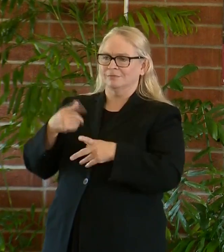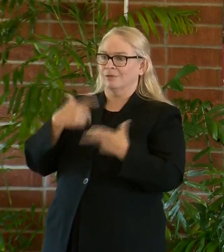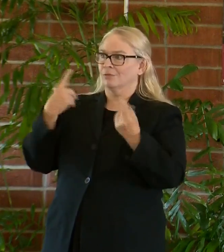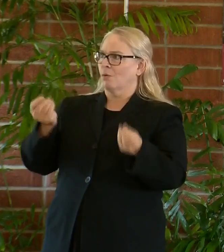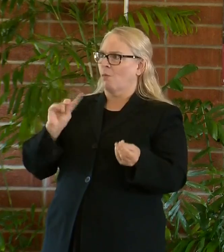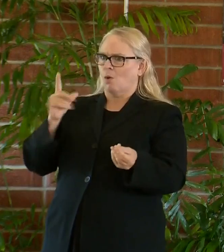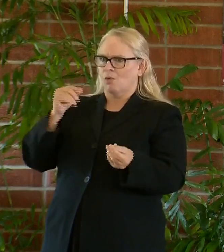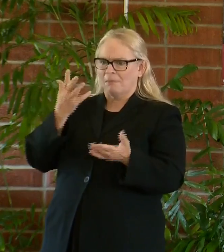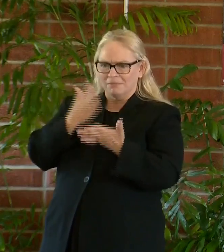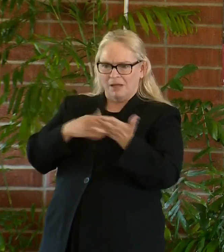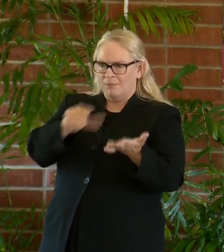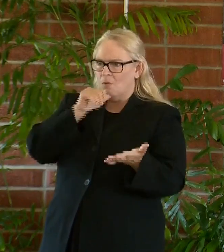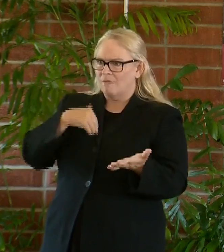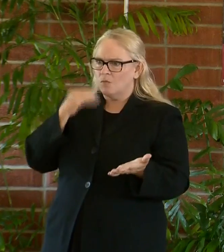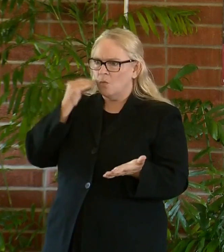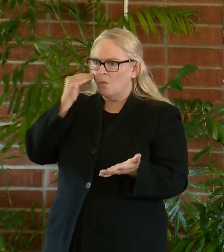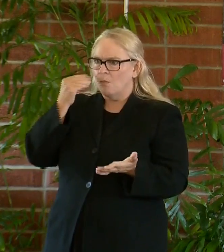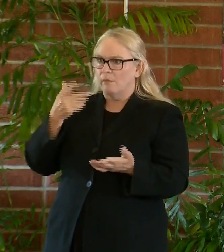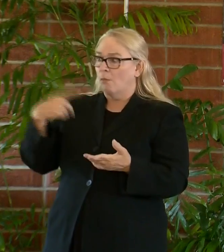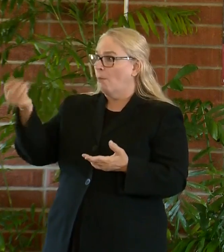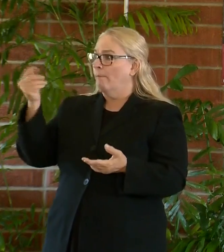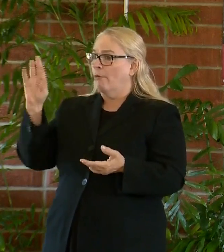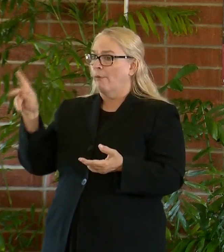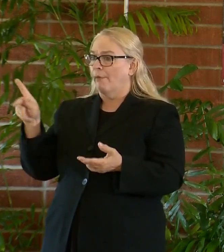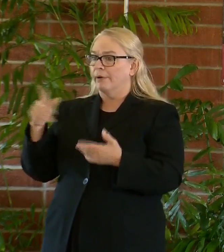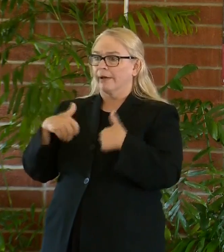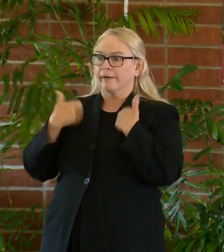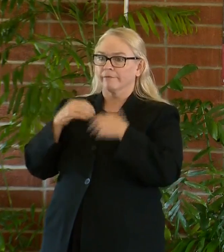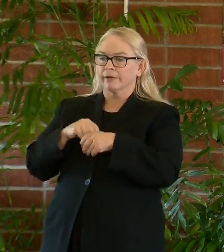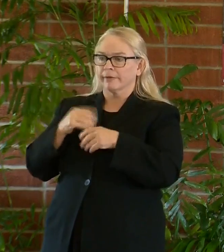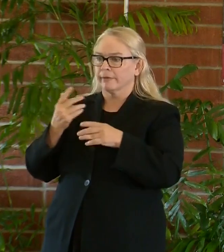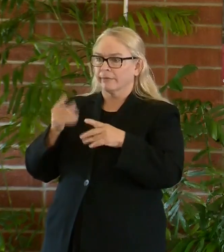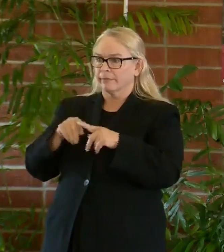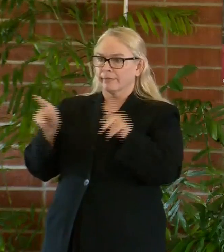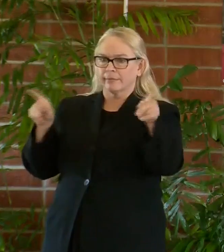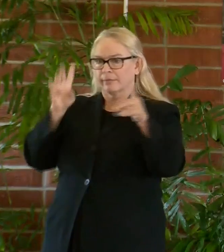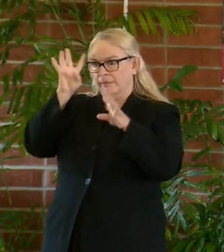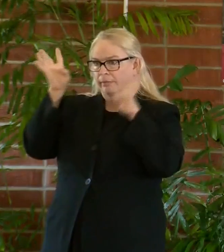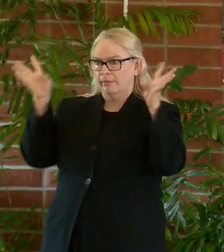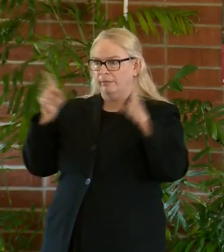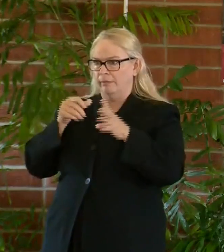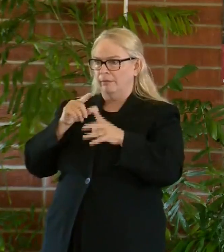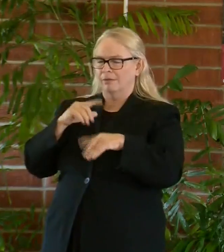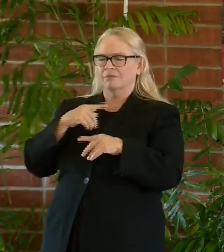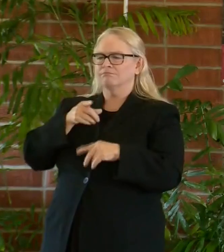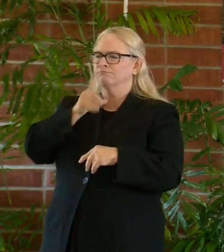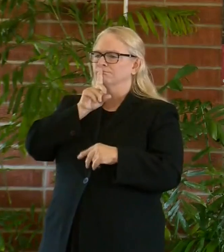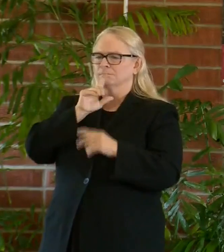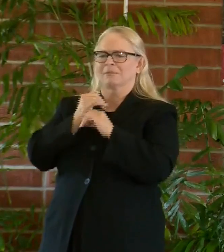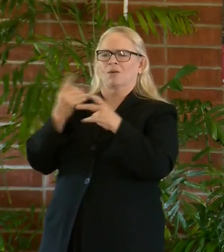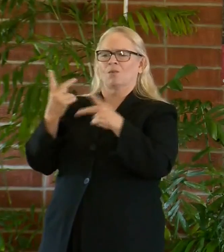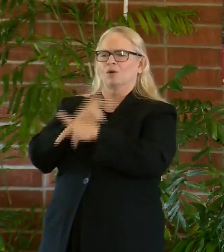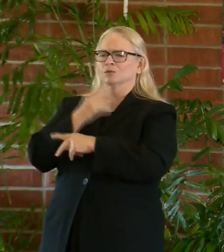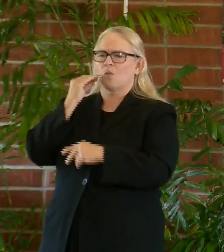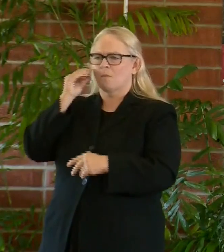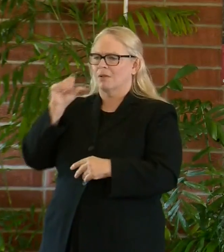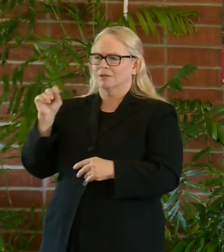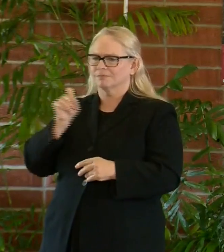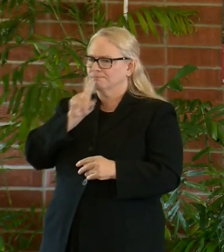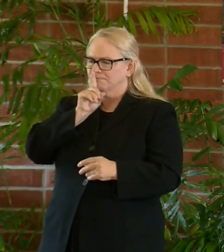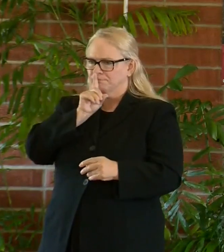road. That's not compassion. That would be compounding a problem, making a problem, in fact, worse. So we are working diligently,